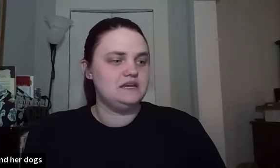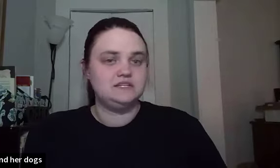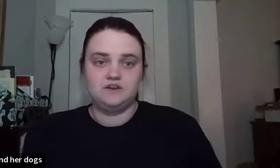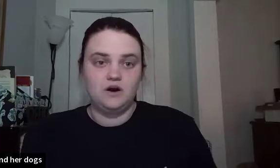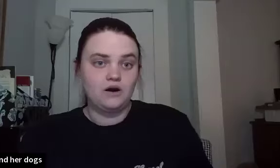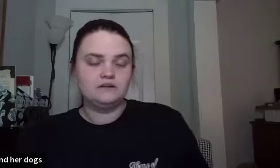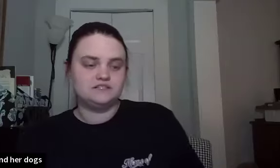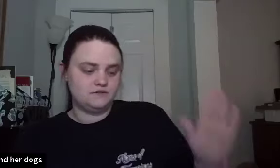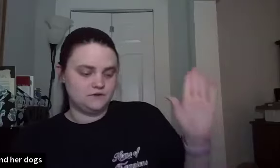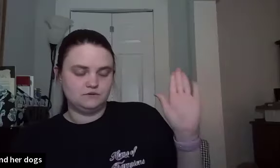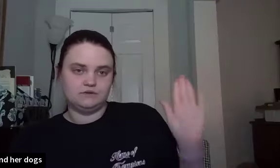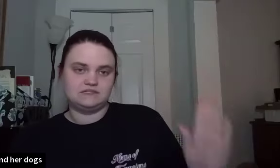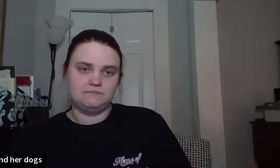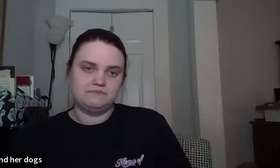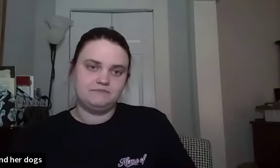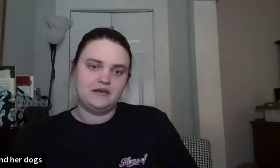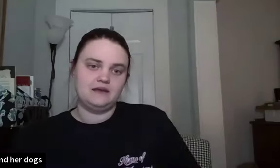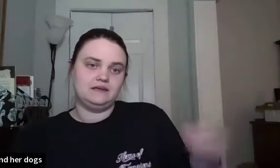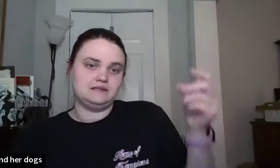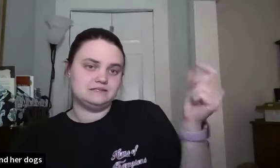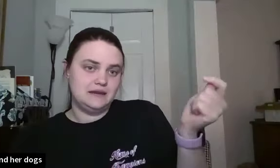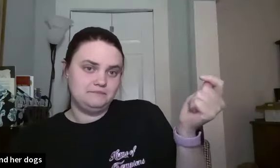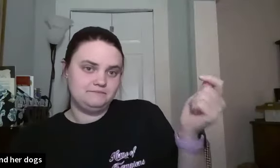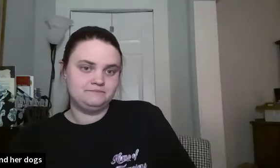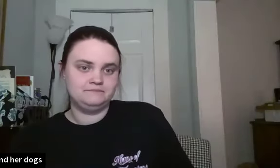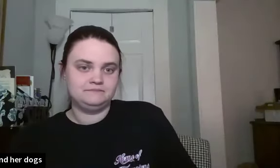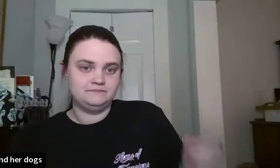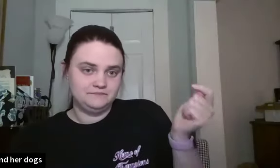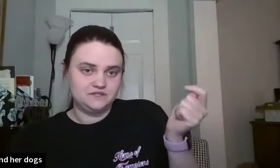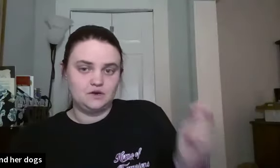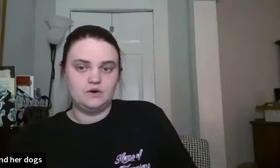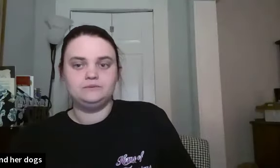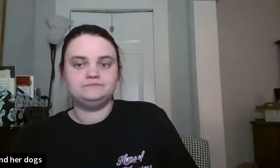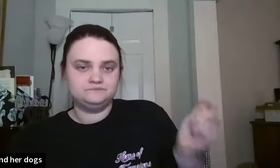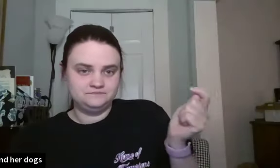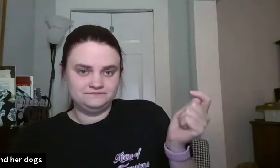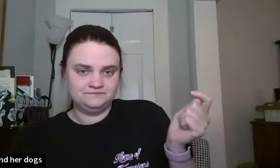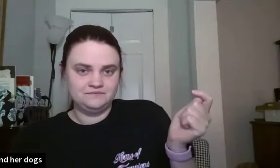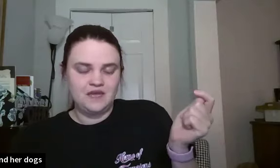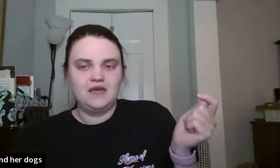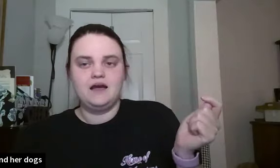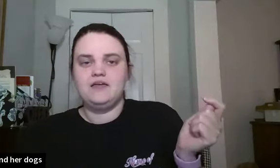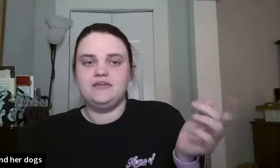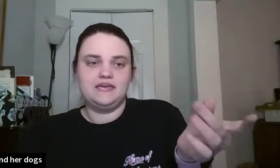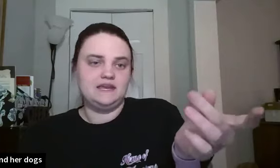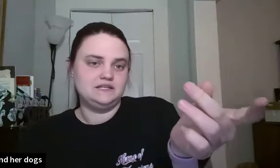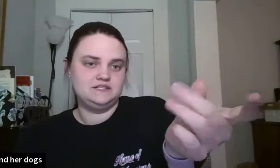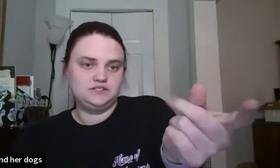Then dog. So the first one was the pat and snap. Dog. And then